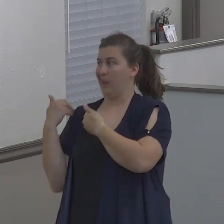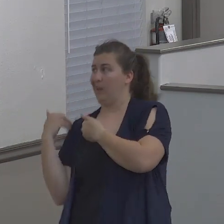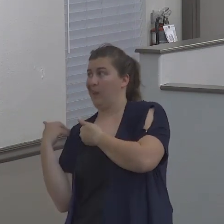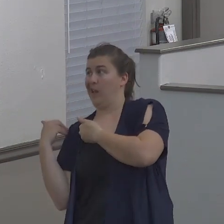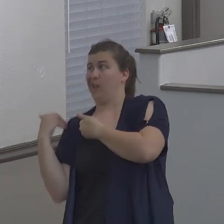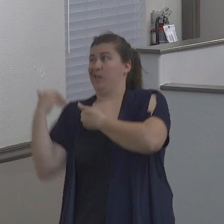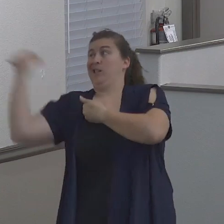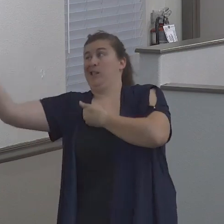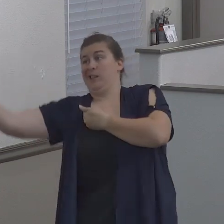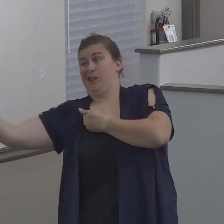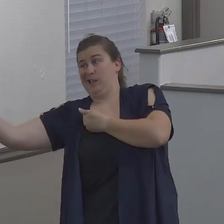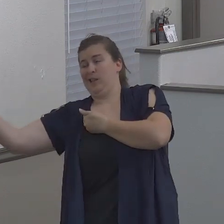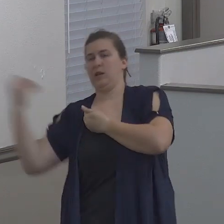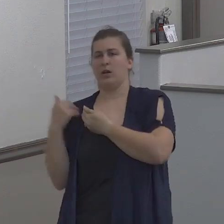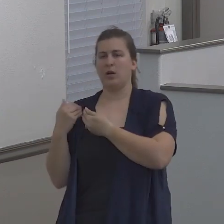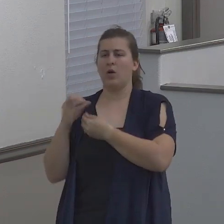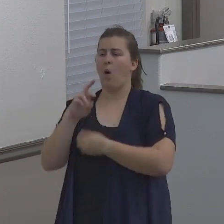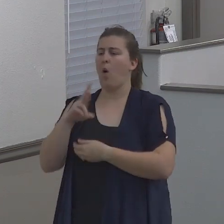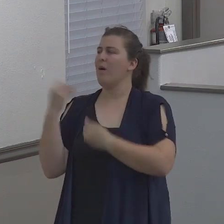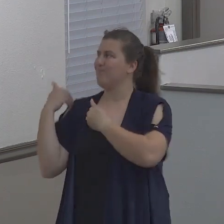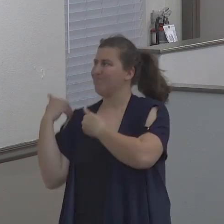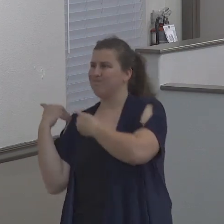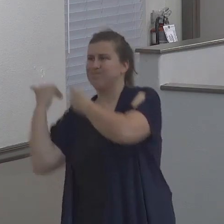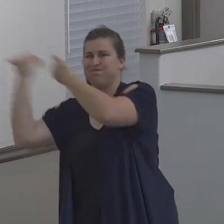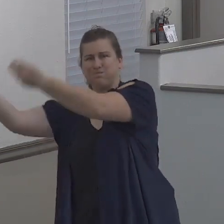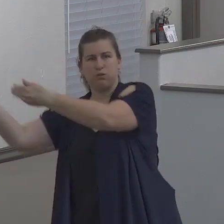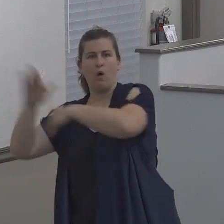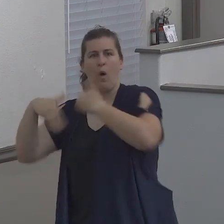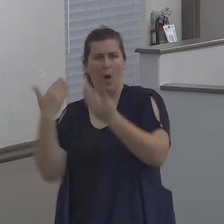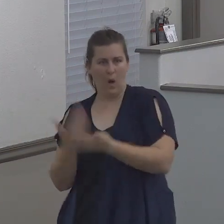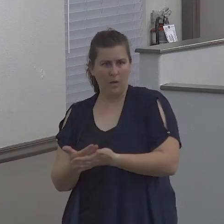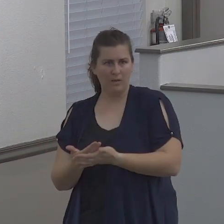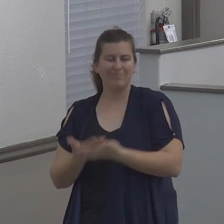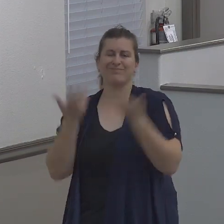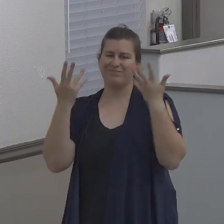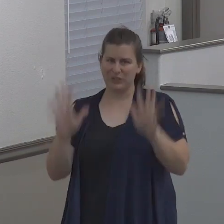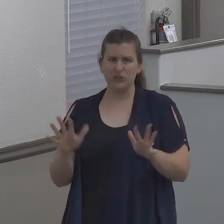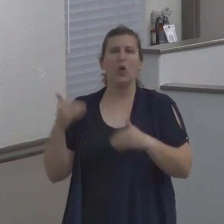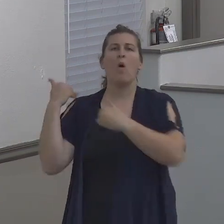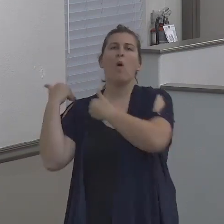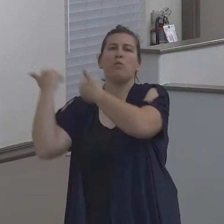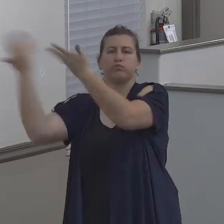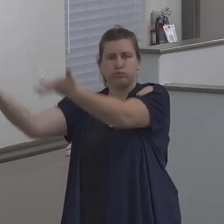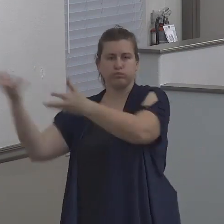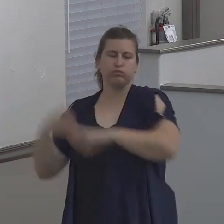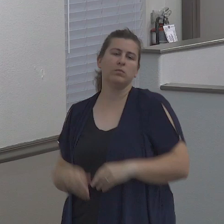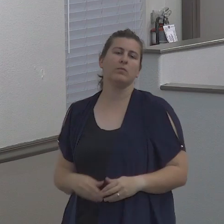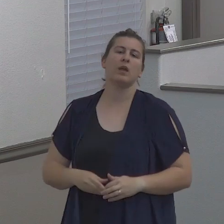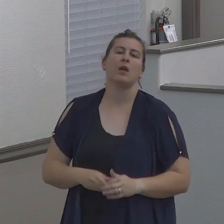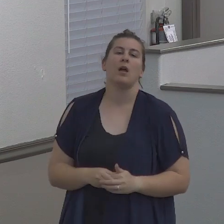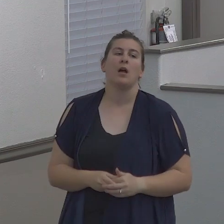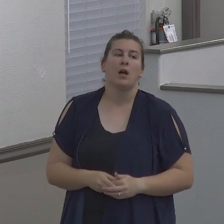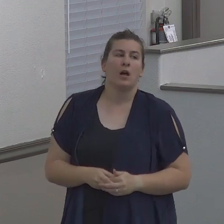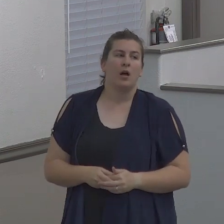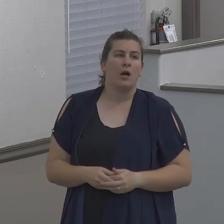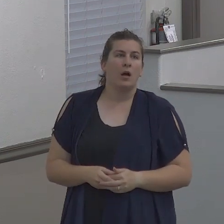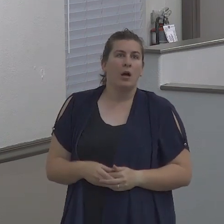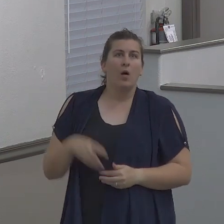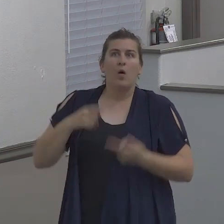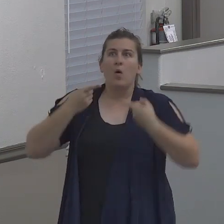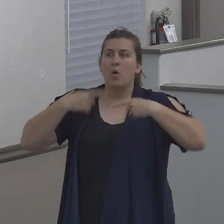Well, it says, casting all your care. All your care, everything. At Florence Baptist, when I was